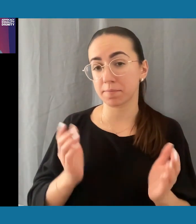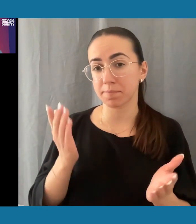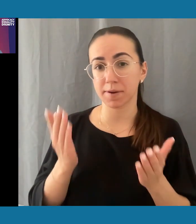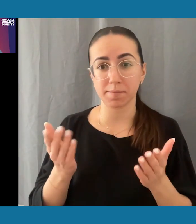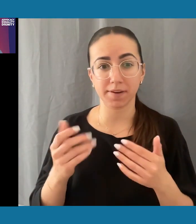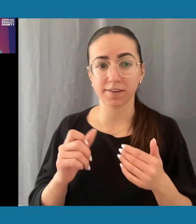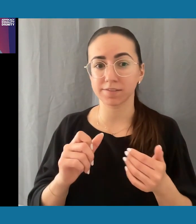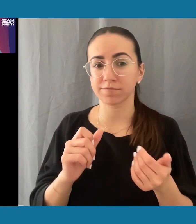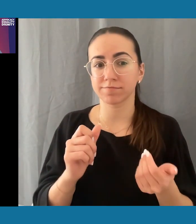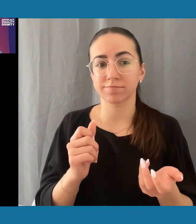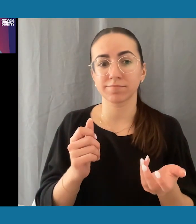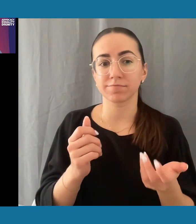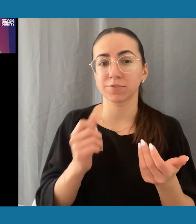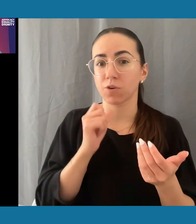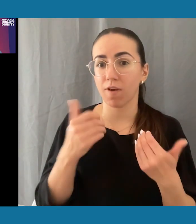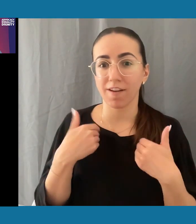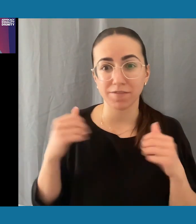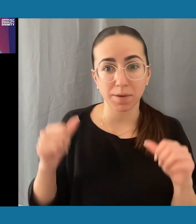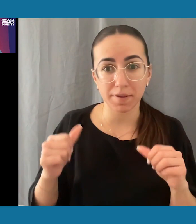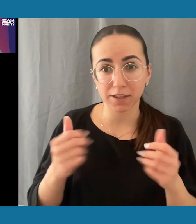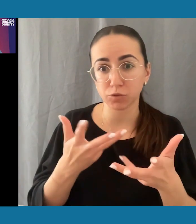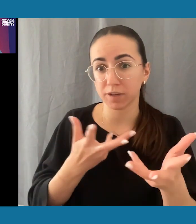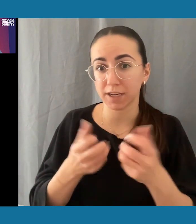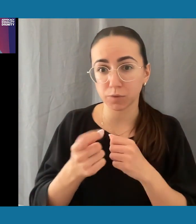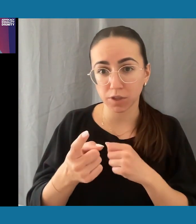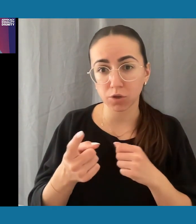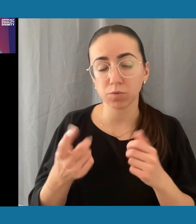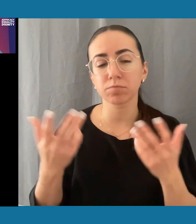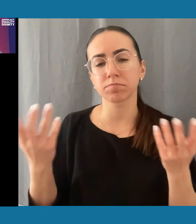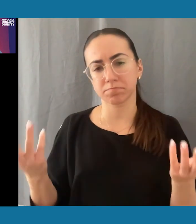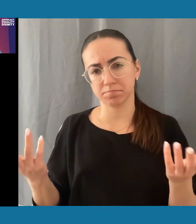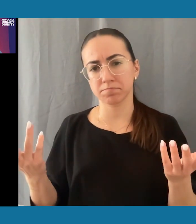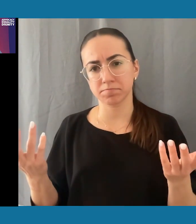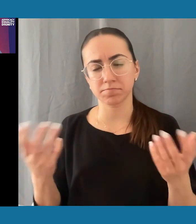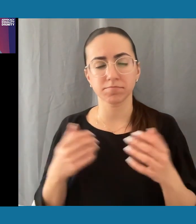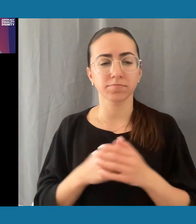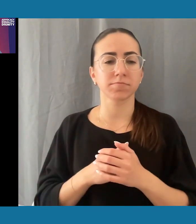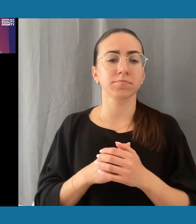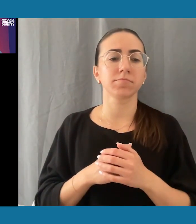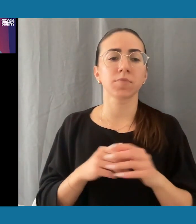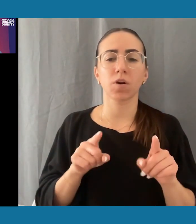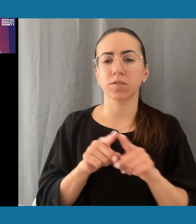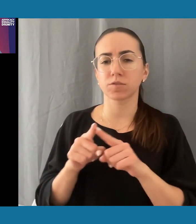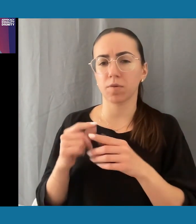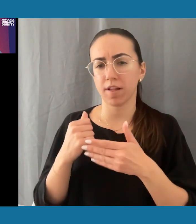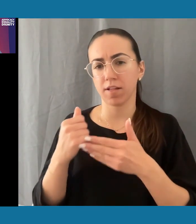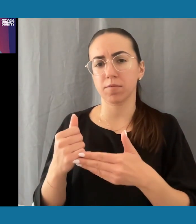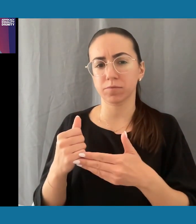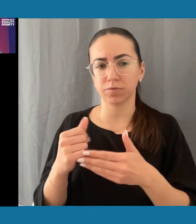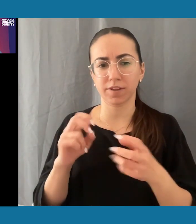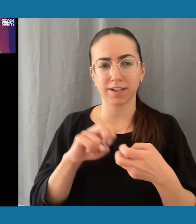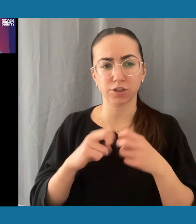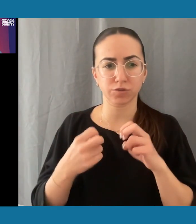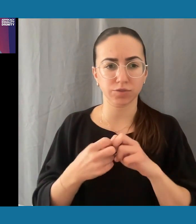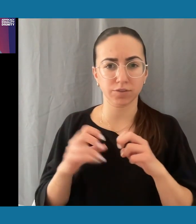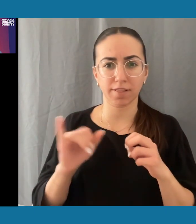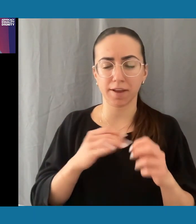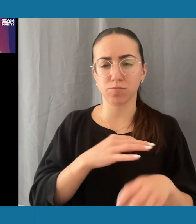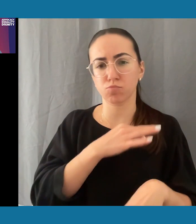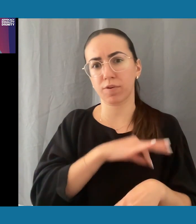able to even have the capacity to engage with you. And then it also helps with issues of privilege.